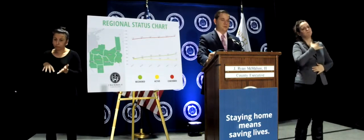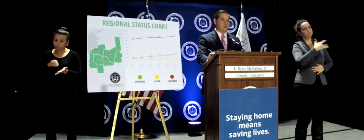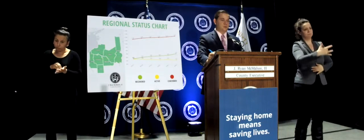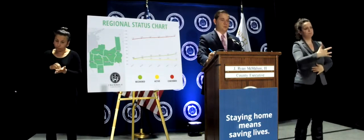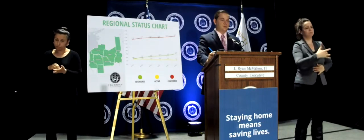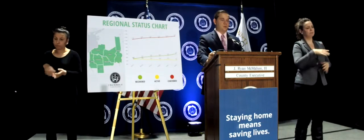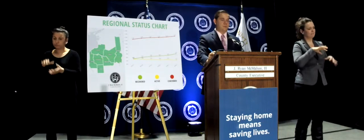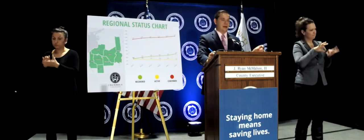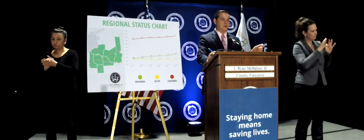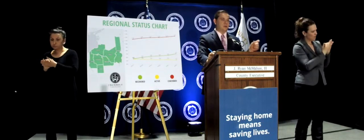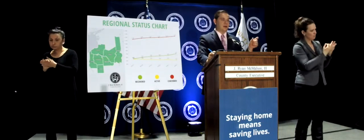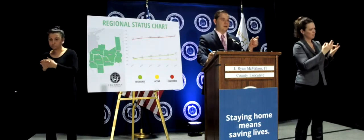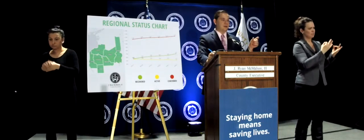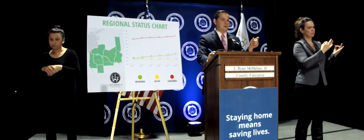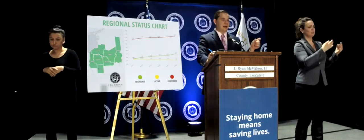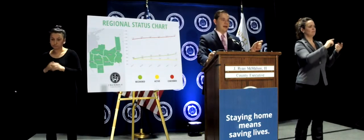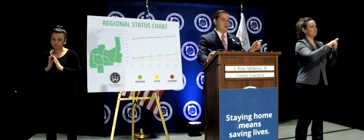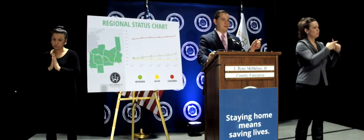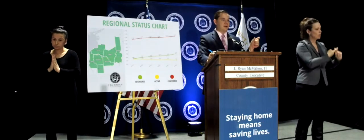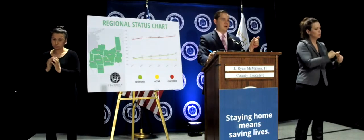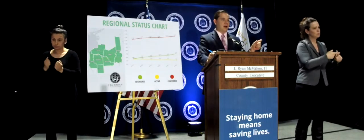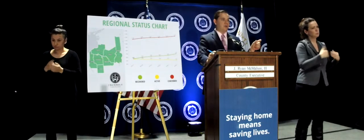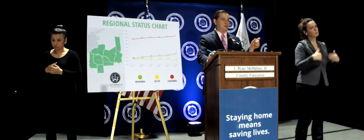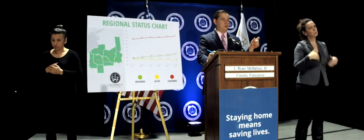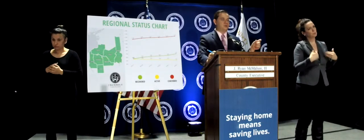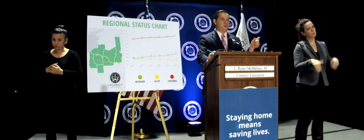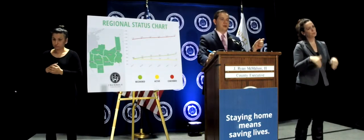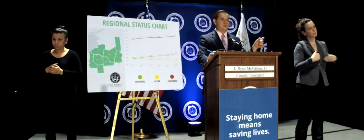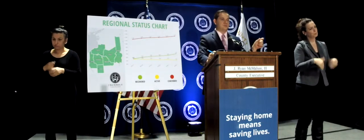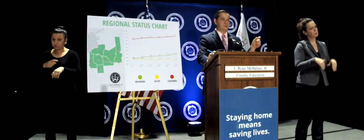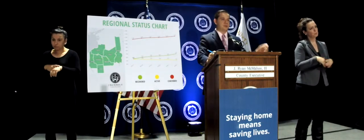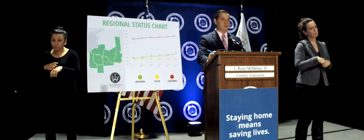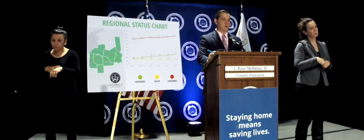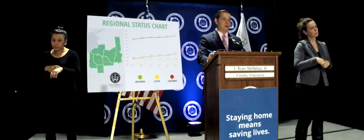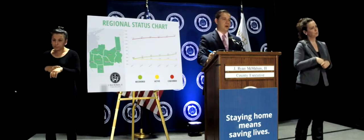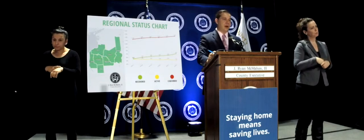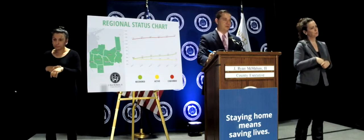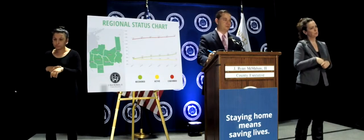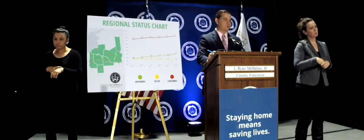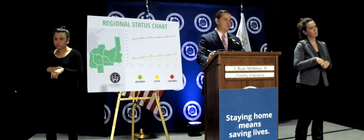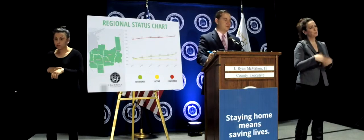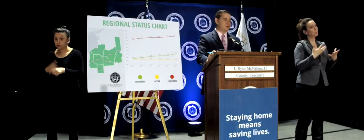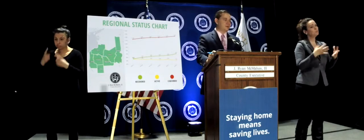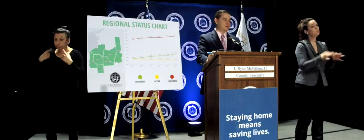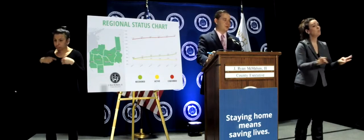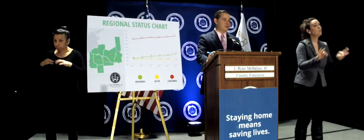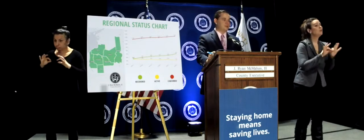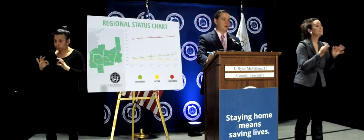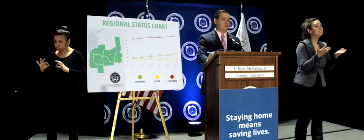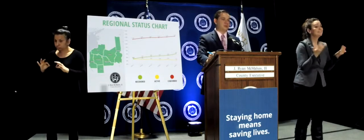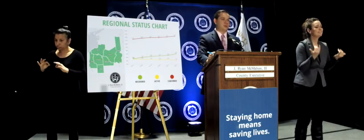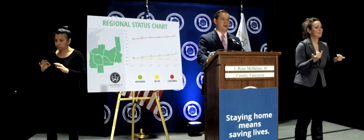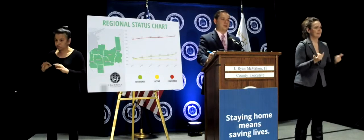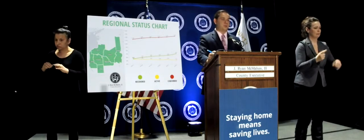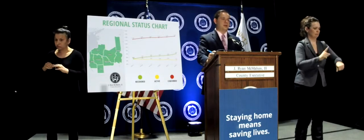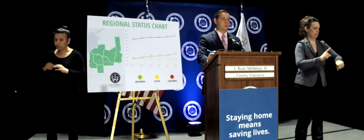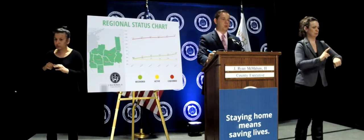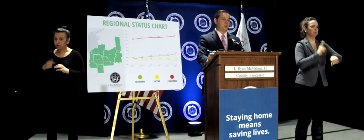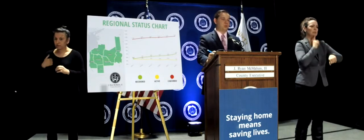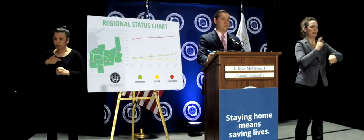It's just a reminder that time and our health are the two greatest things that we all have. And so let's do everything